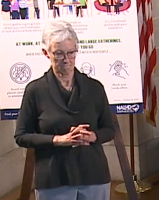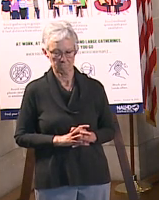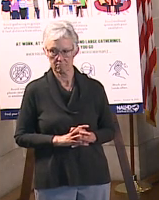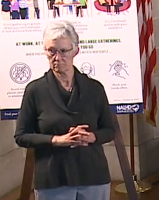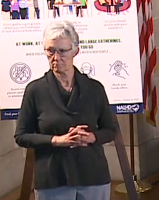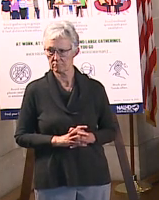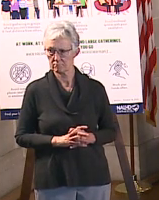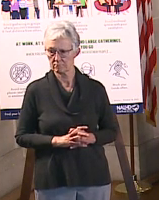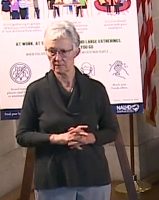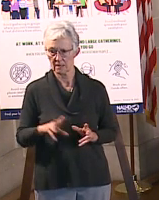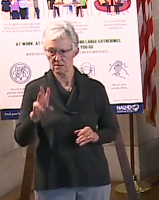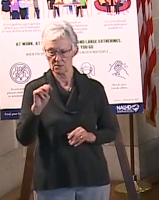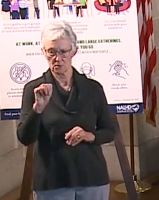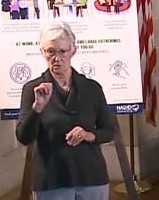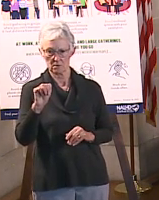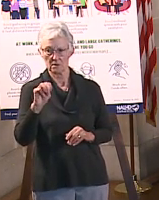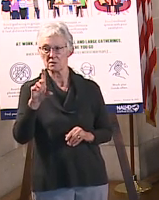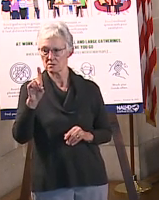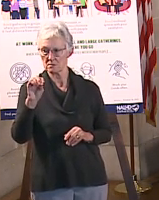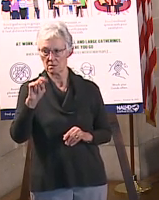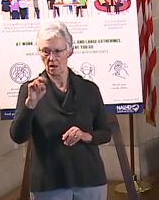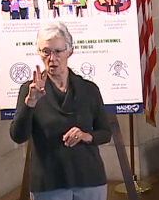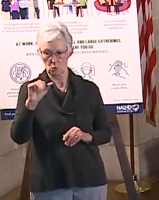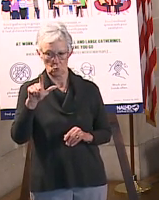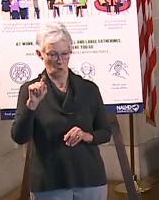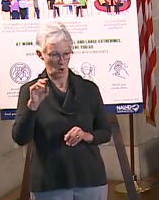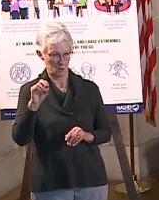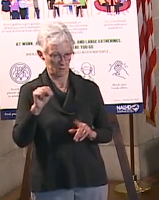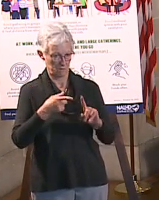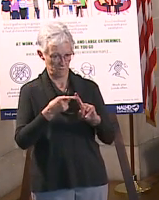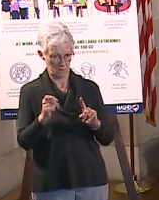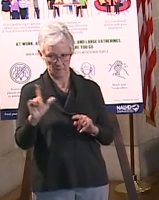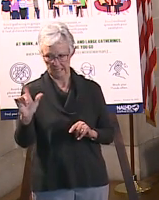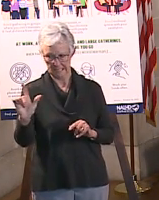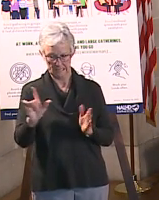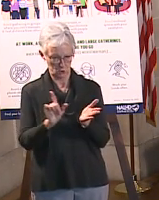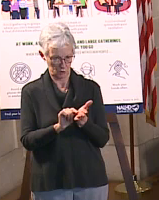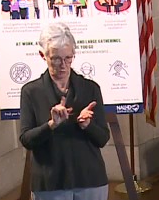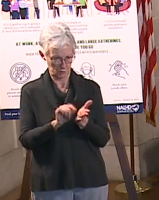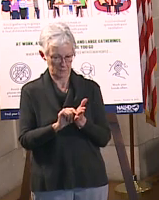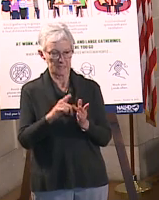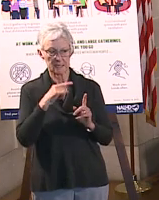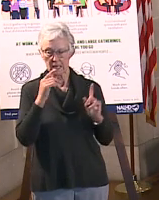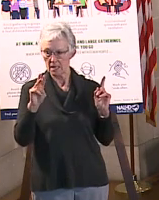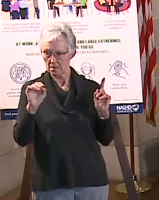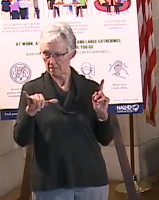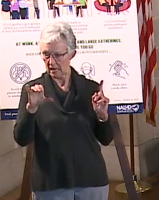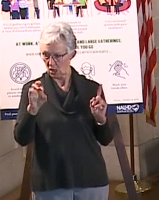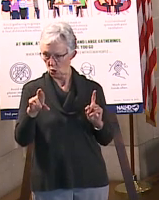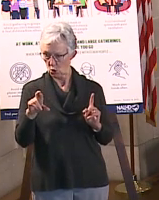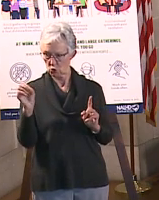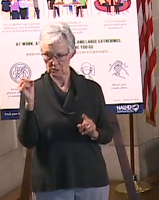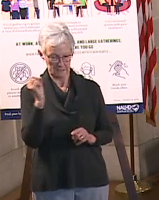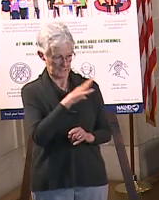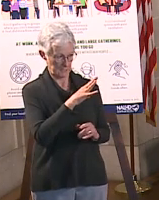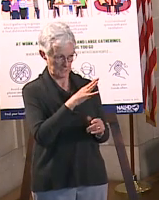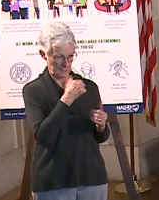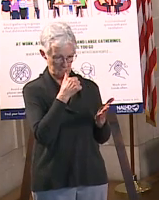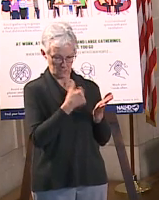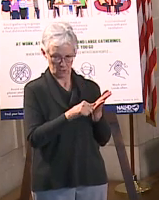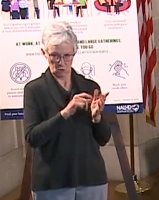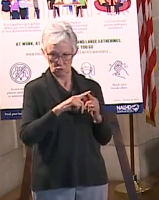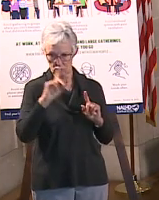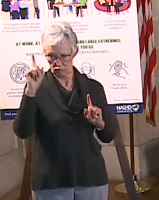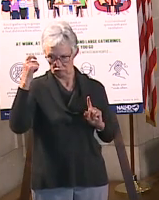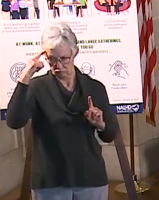some mayors sent me a letter with, so Don Walton of the Journal-Star is asking, some mayors sent me a letter saying, hey, we need to speed up